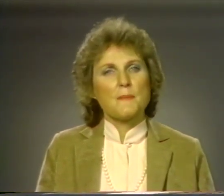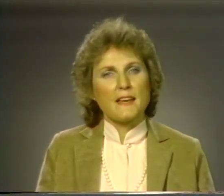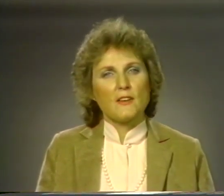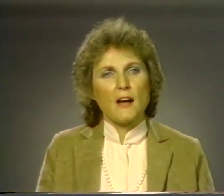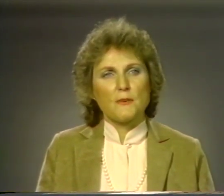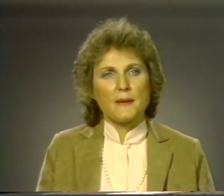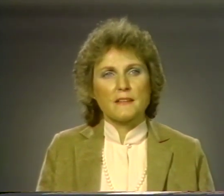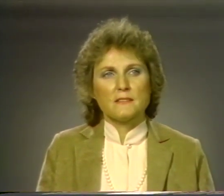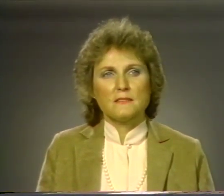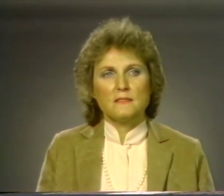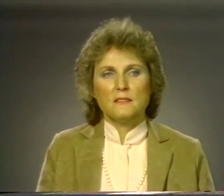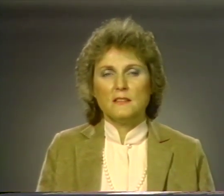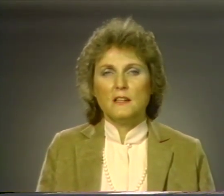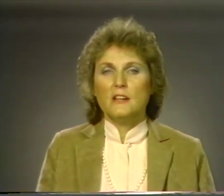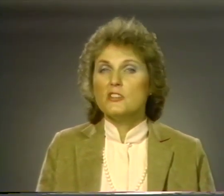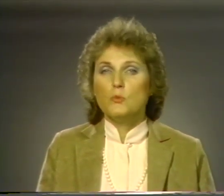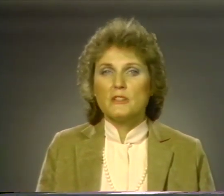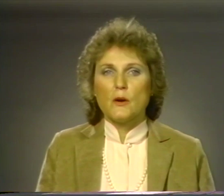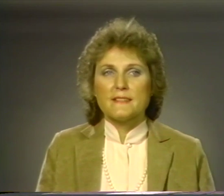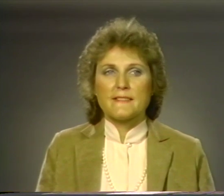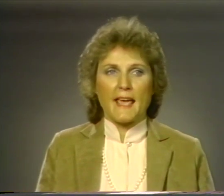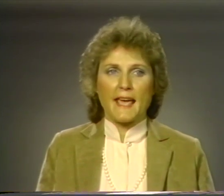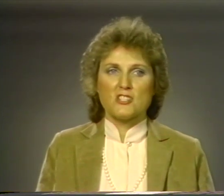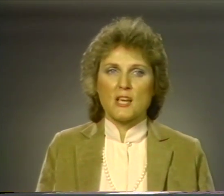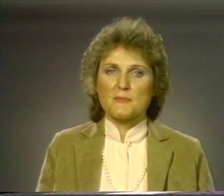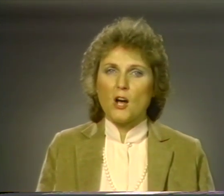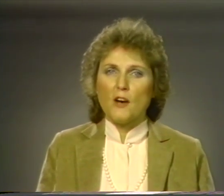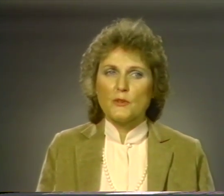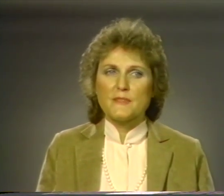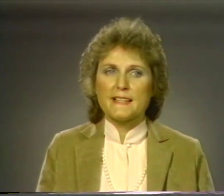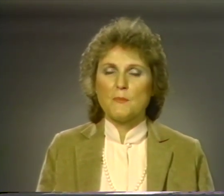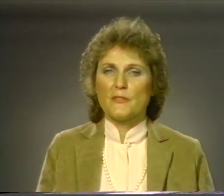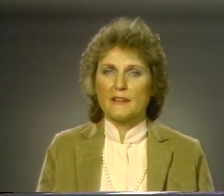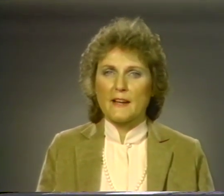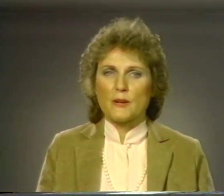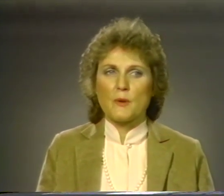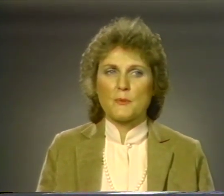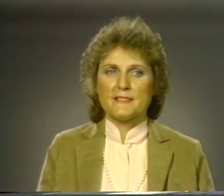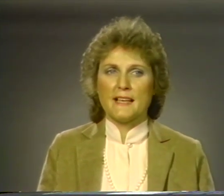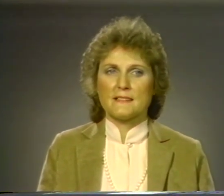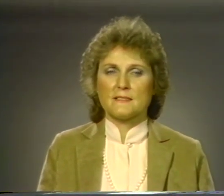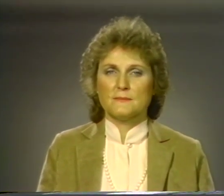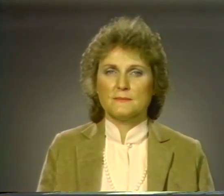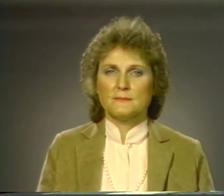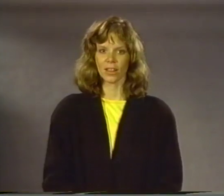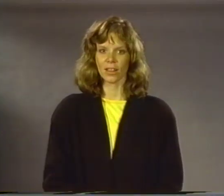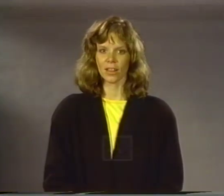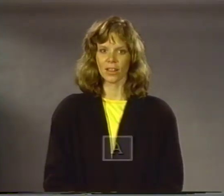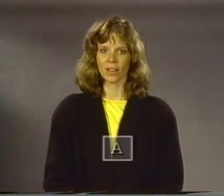manual alphabet. You will notice that the hand shapes often resemble the letter it represents.